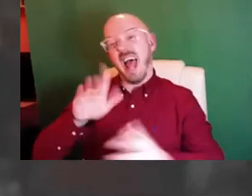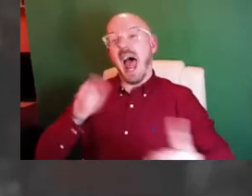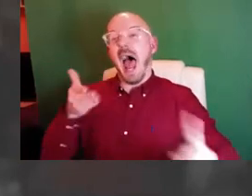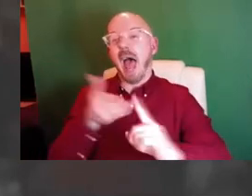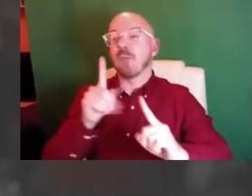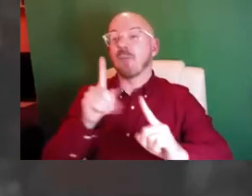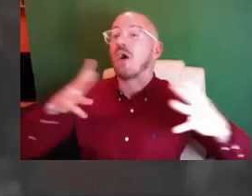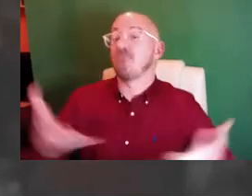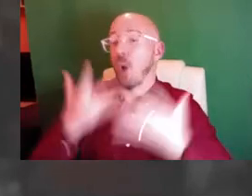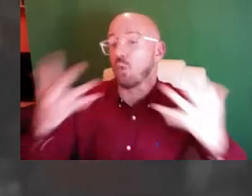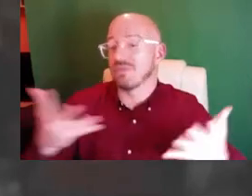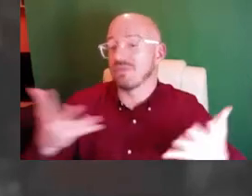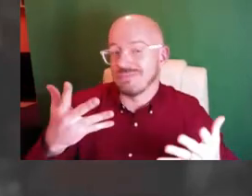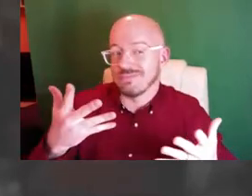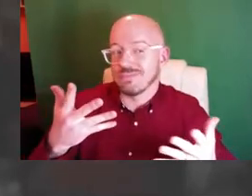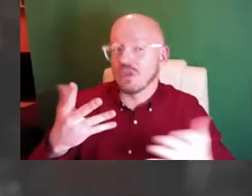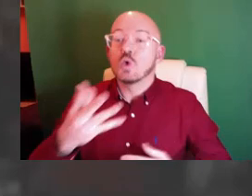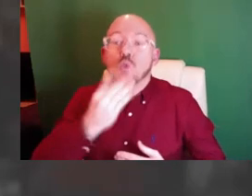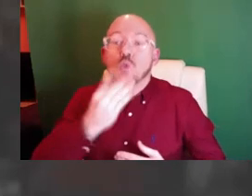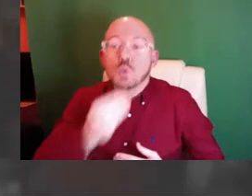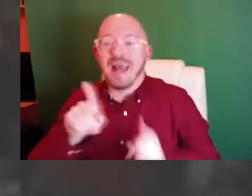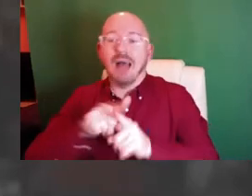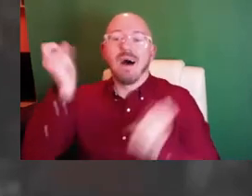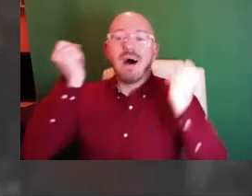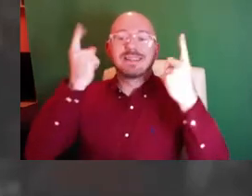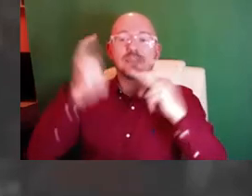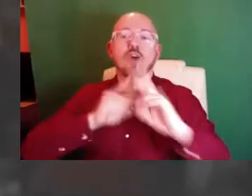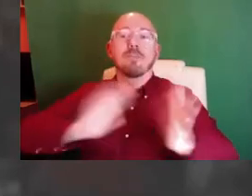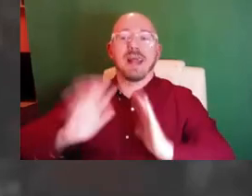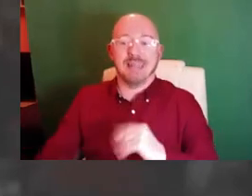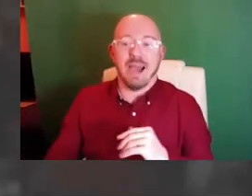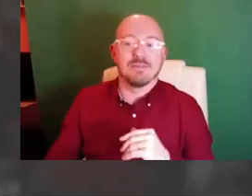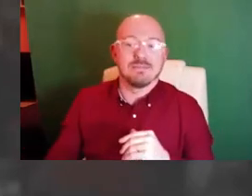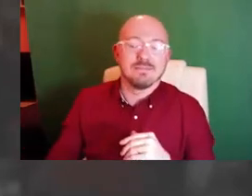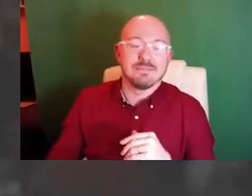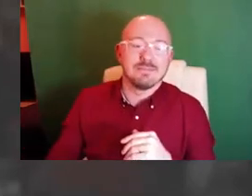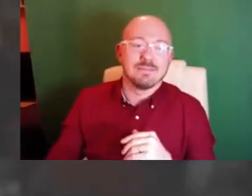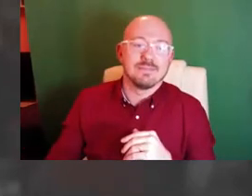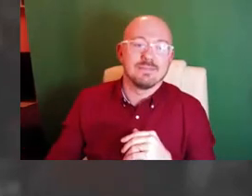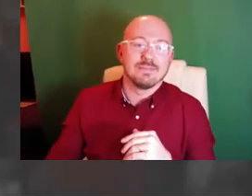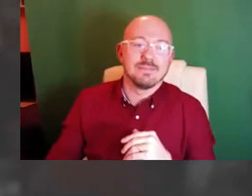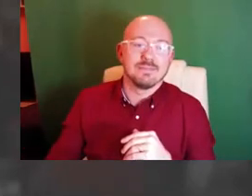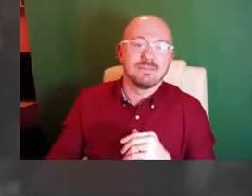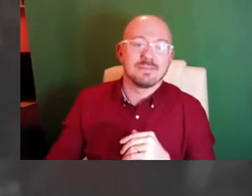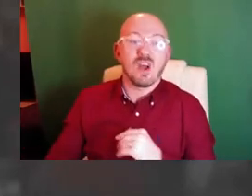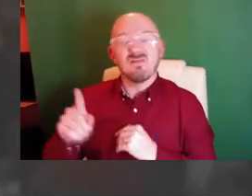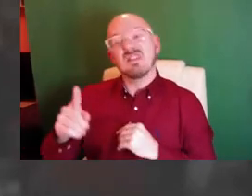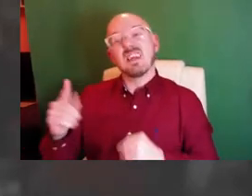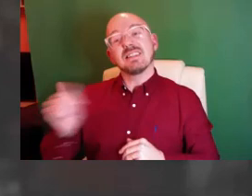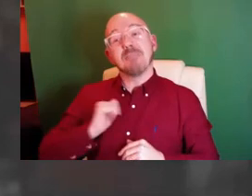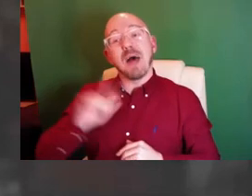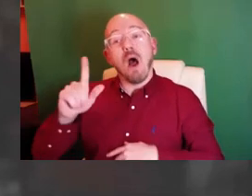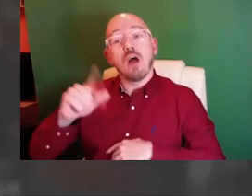All of you, I'm sure, will be aware of the BSL Scotland Act, the aims of which are to promote the use of and understanding